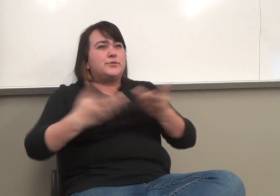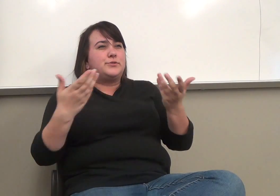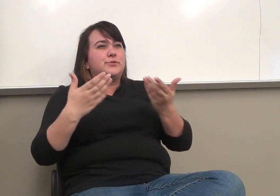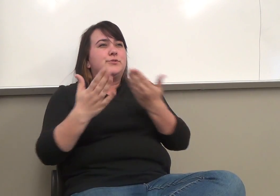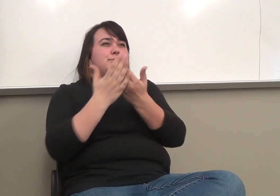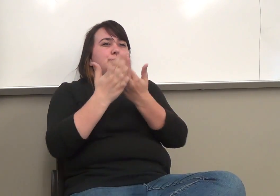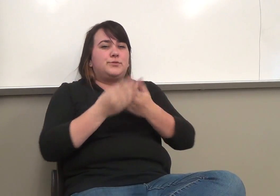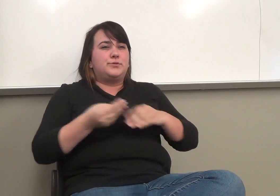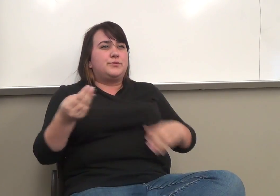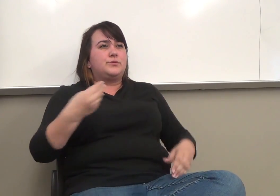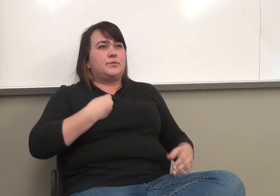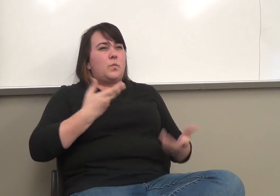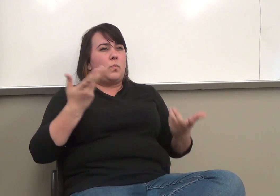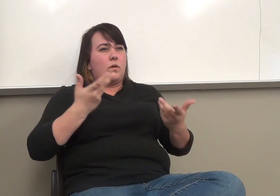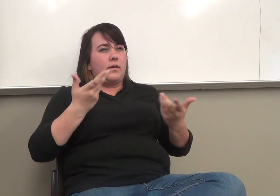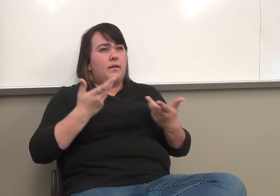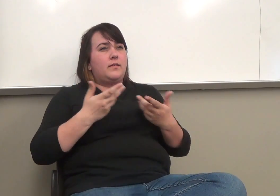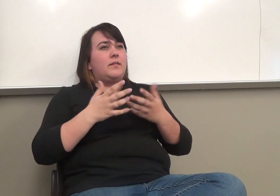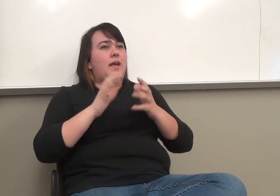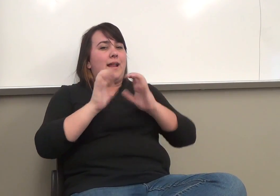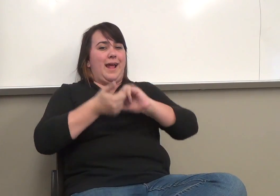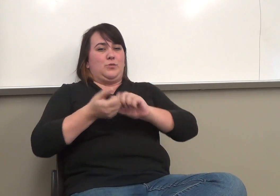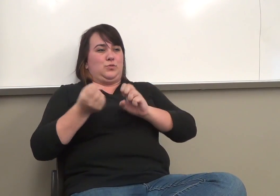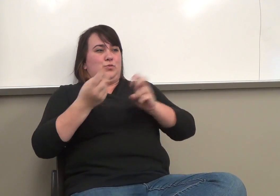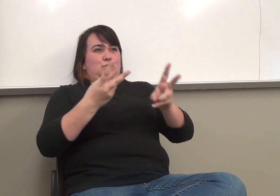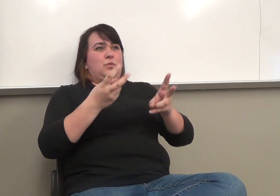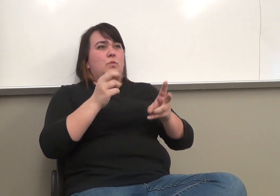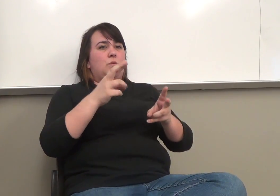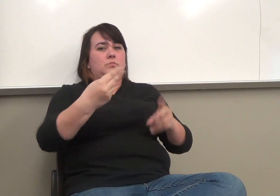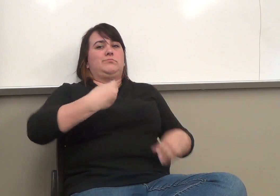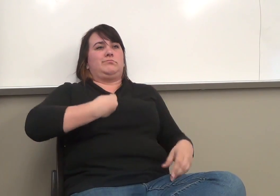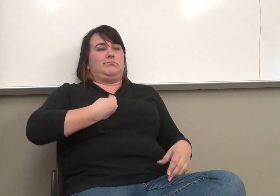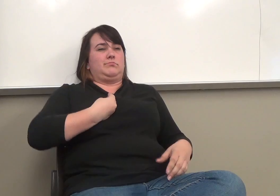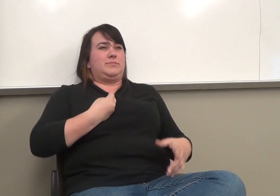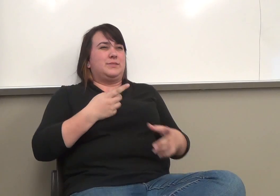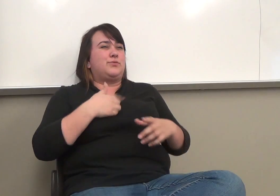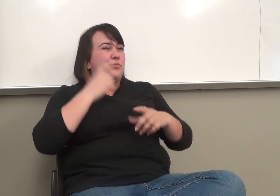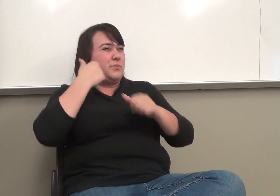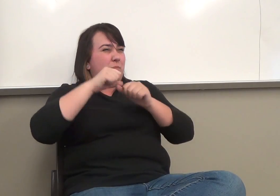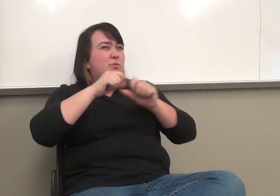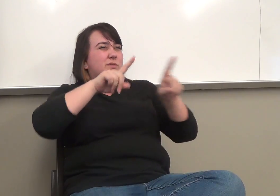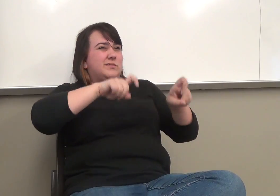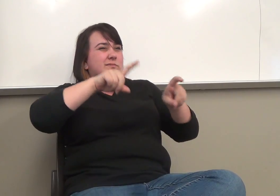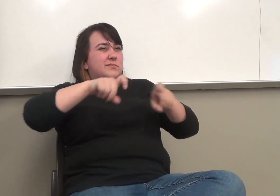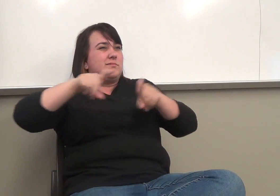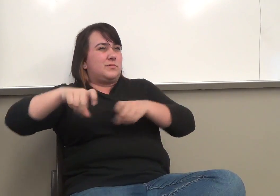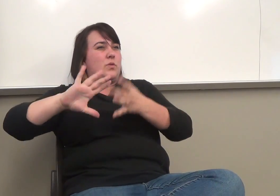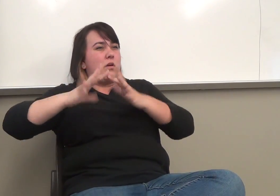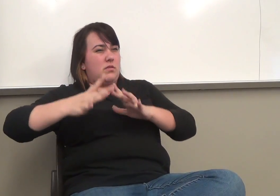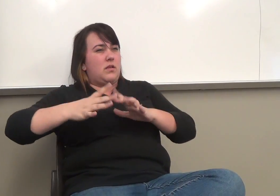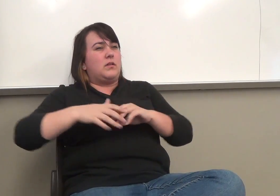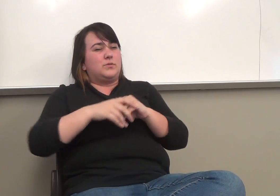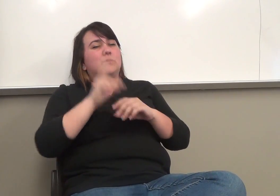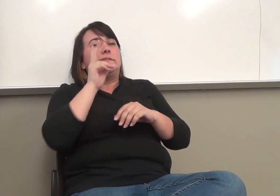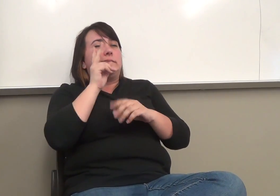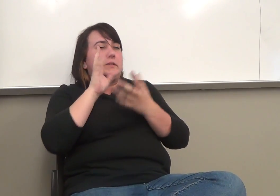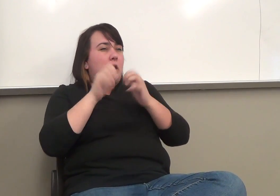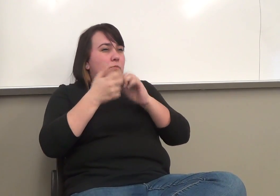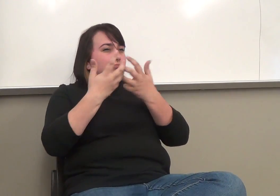to turn in, okay, and how to do it. Like I said, this is kind of an experiment, so we'll see how this works.